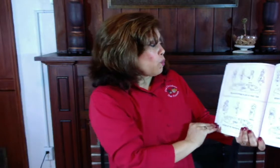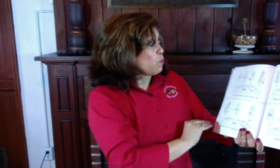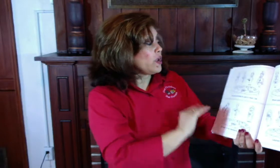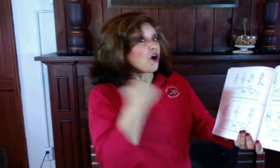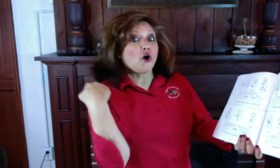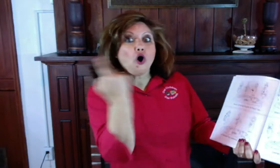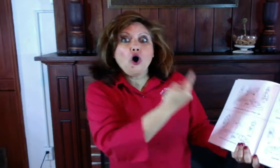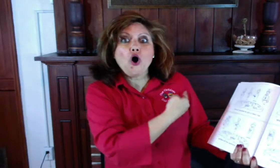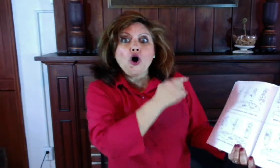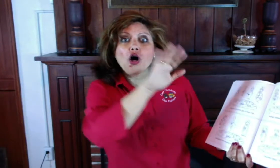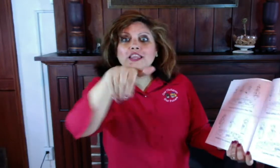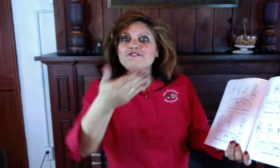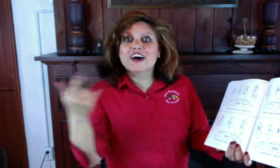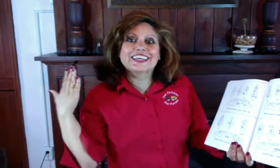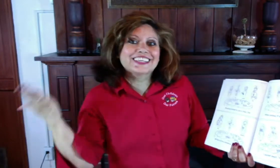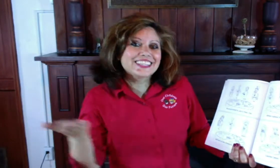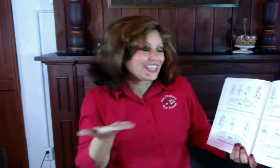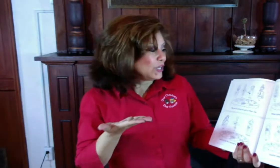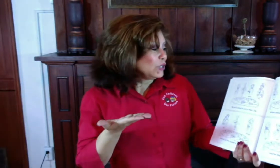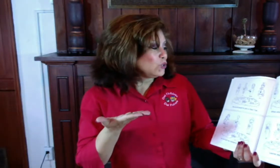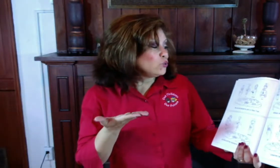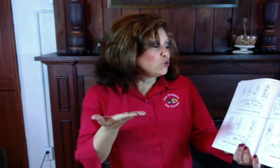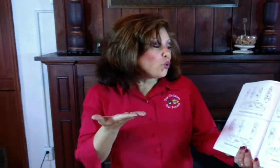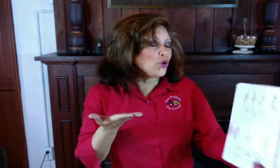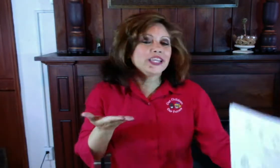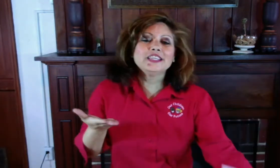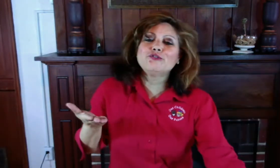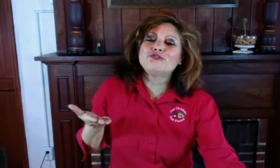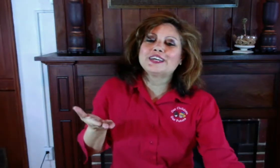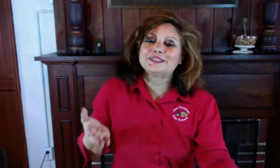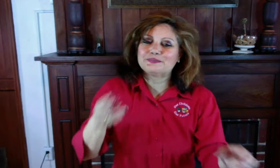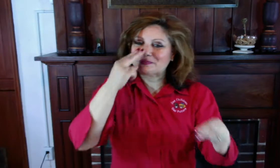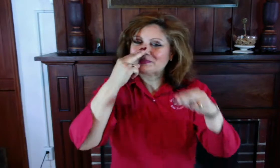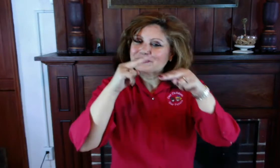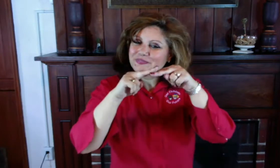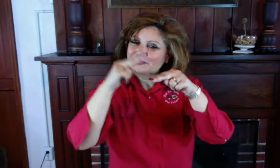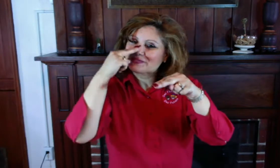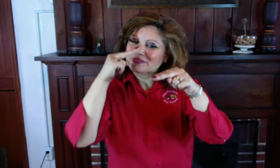We are all invited to join in the fun